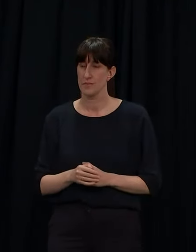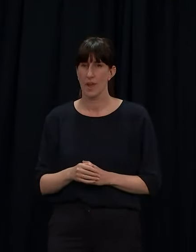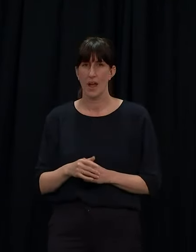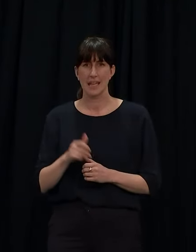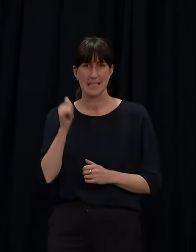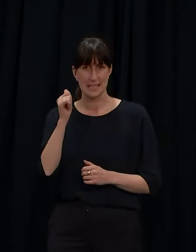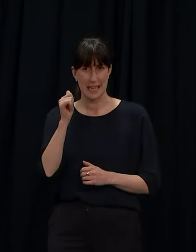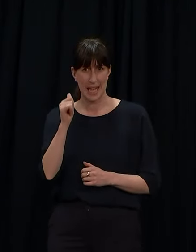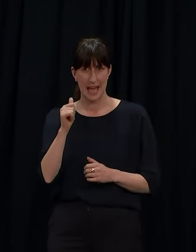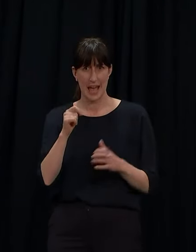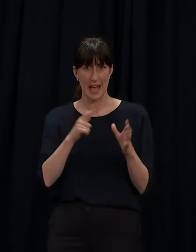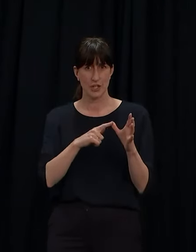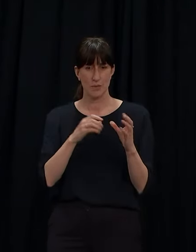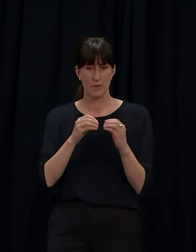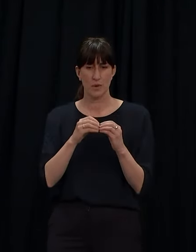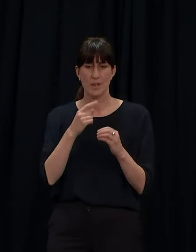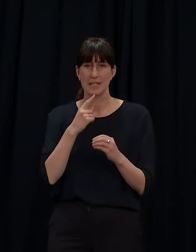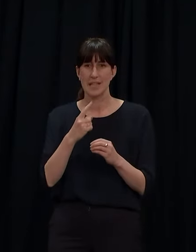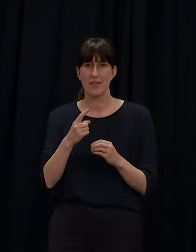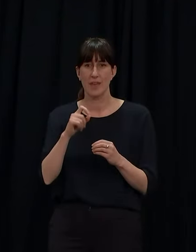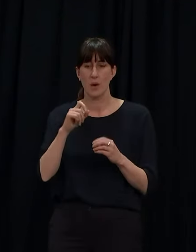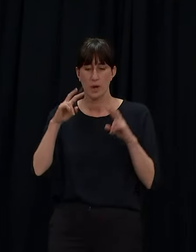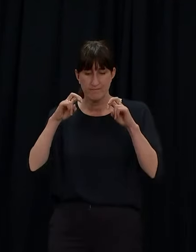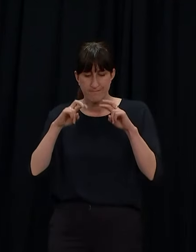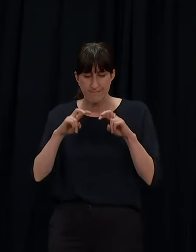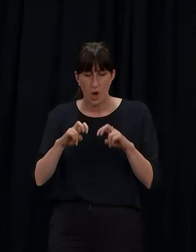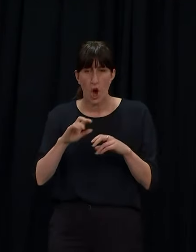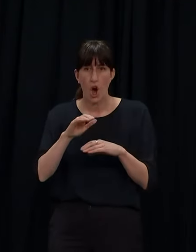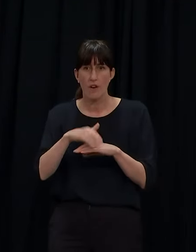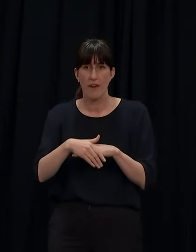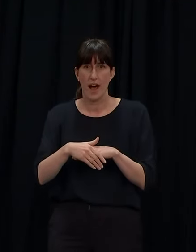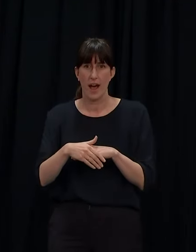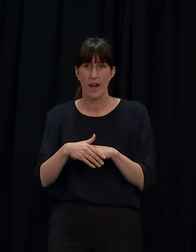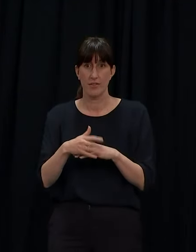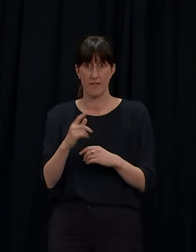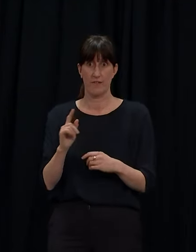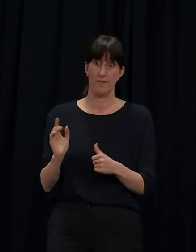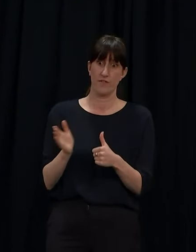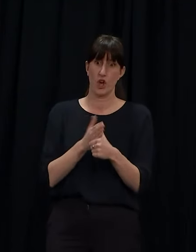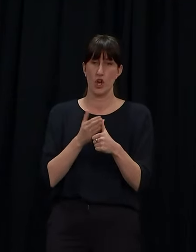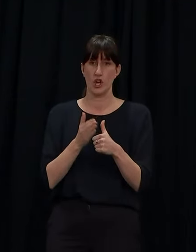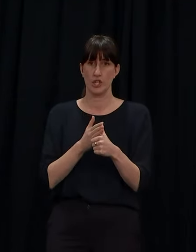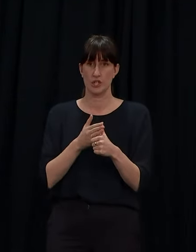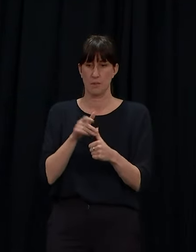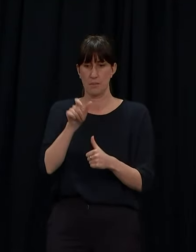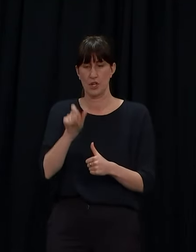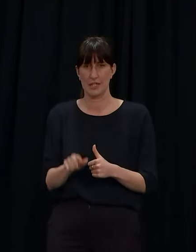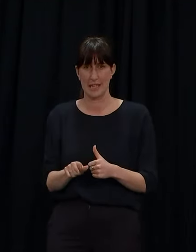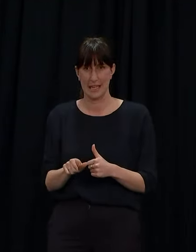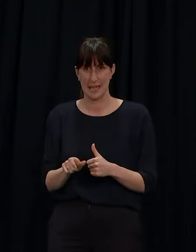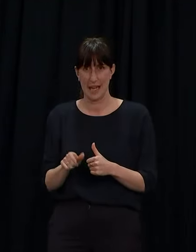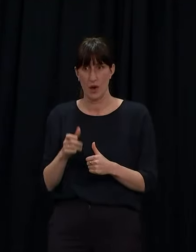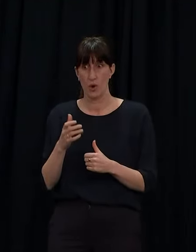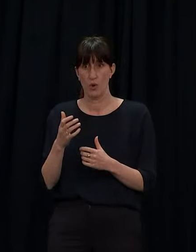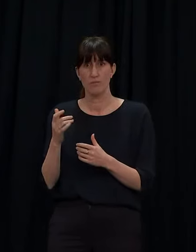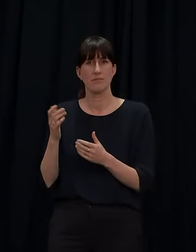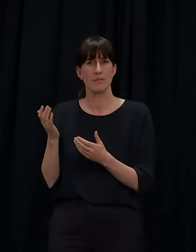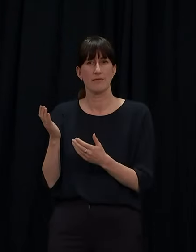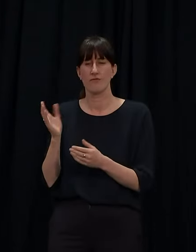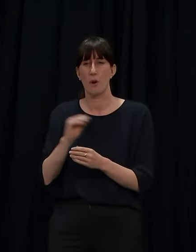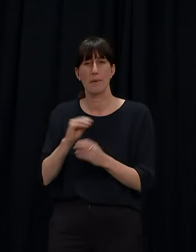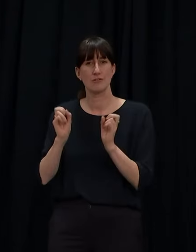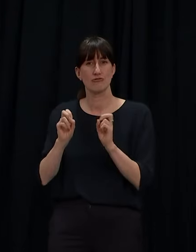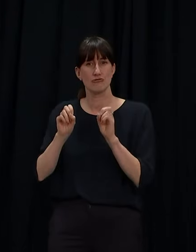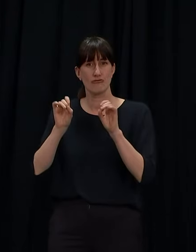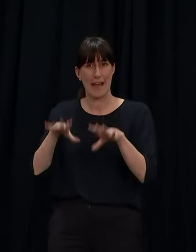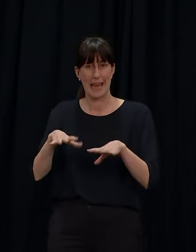Are you able to give any details about what that link is with the person in the Mangere cluster, Yeah. where it might have come from, and